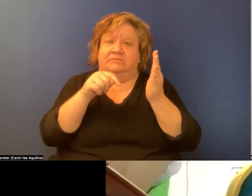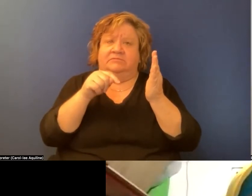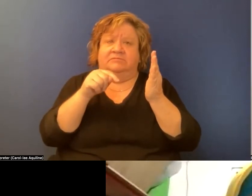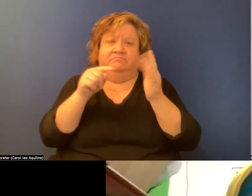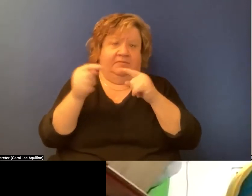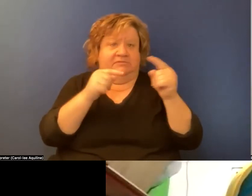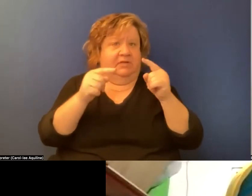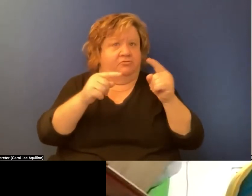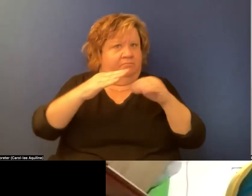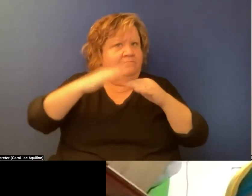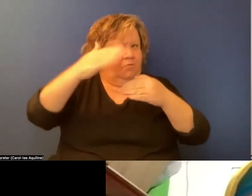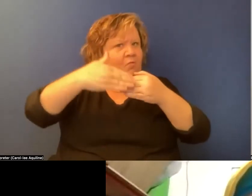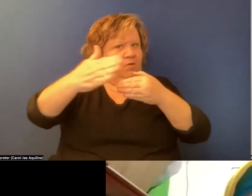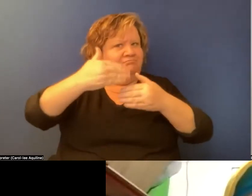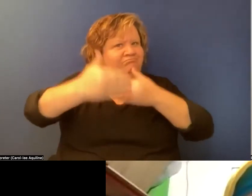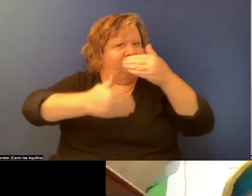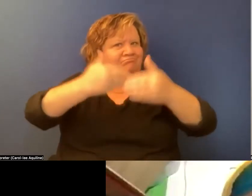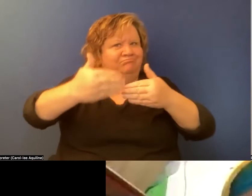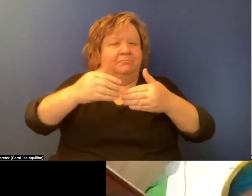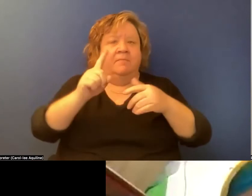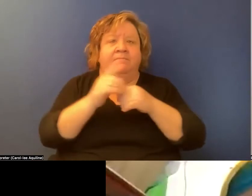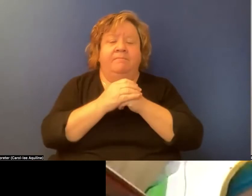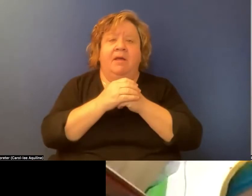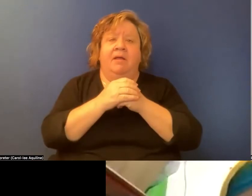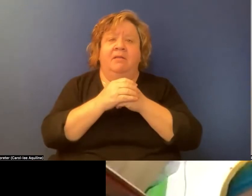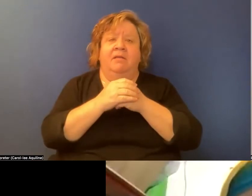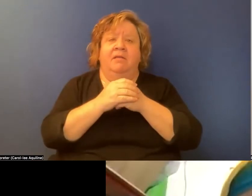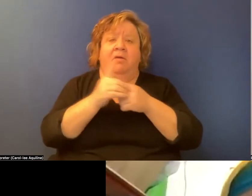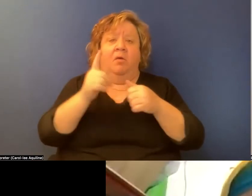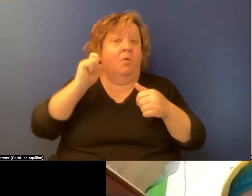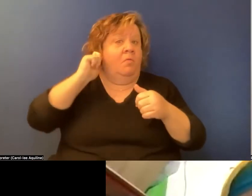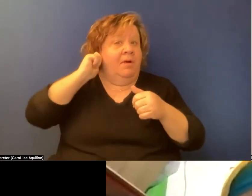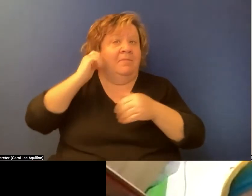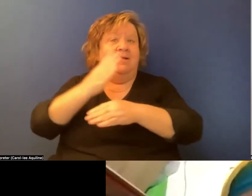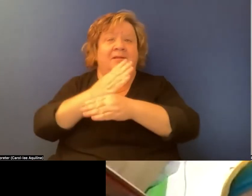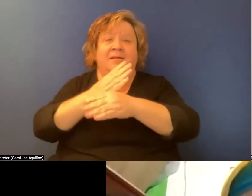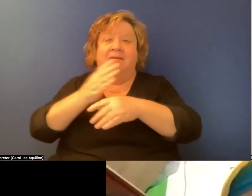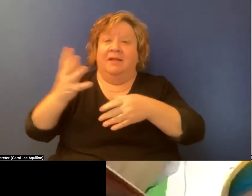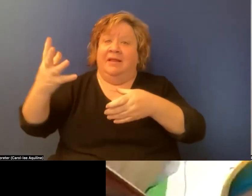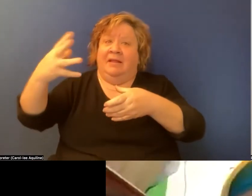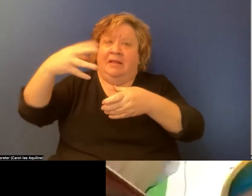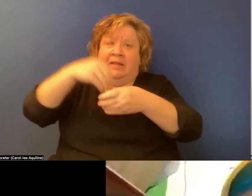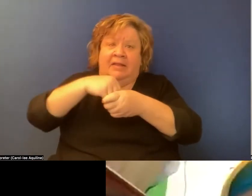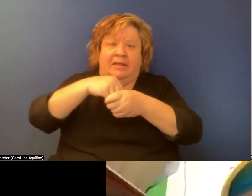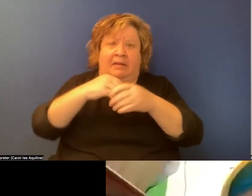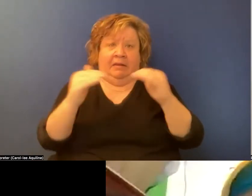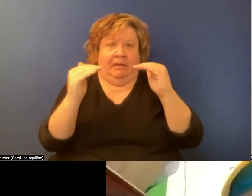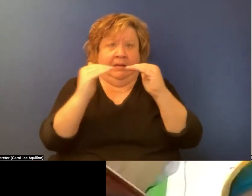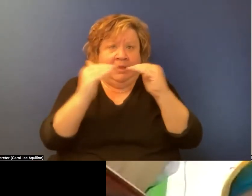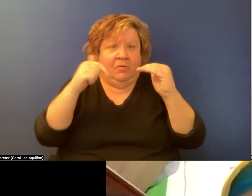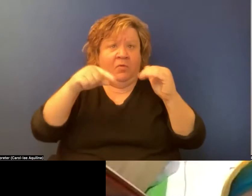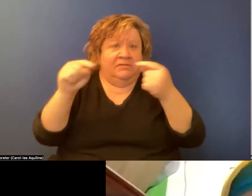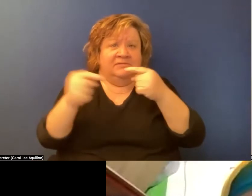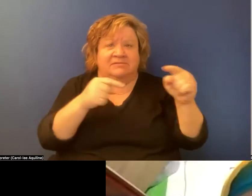will not achieve gender equality in climate action before 2068. So it's not